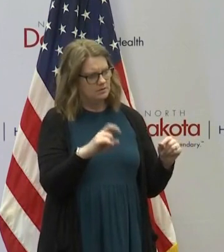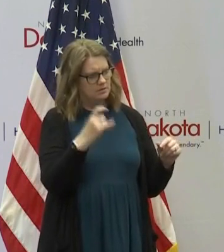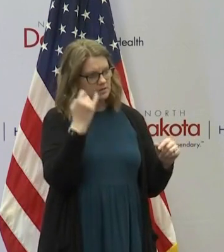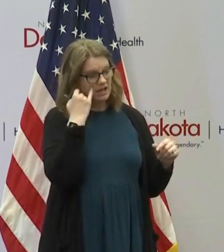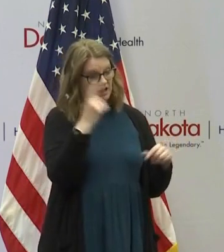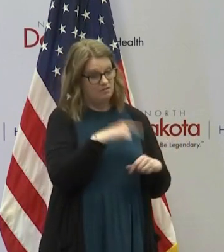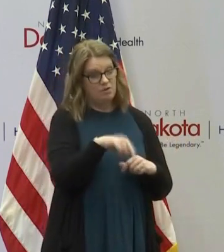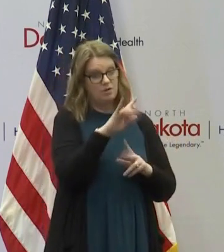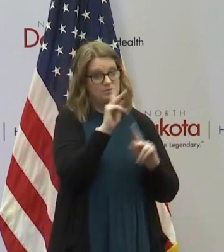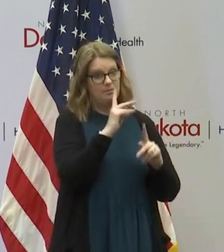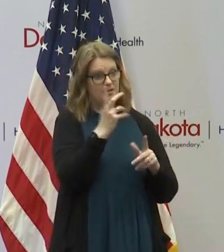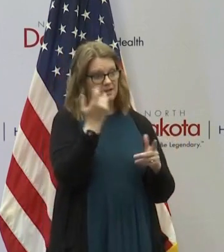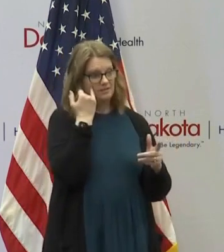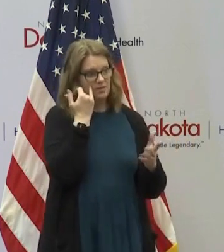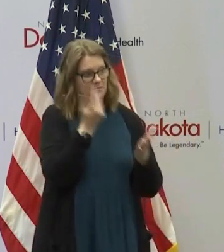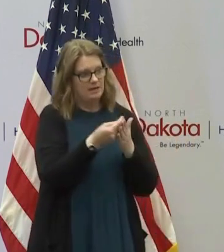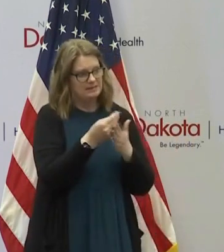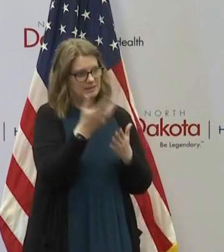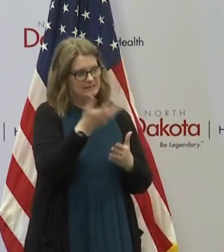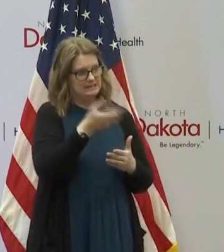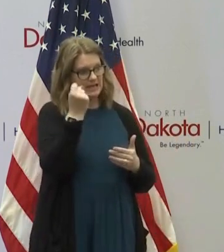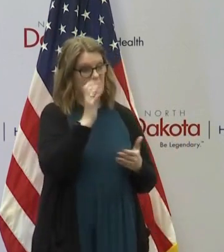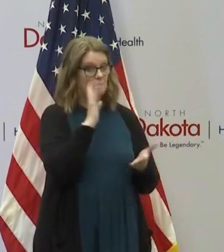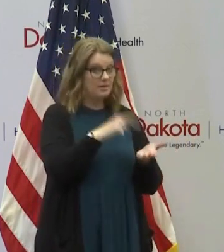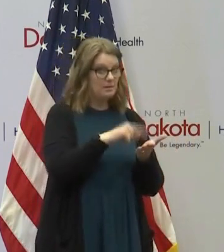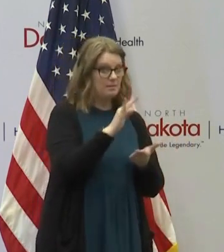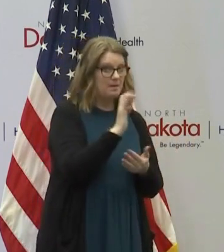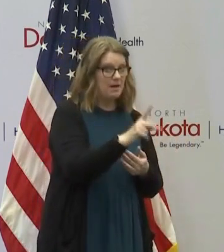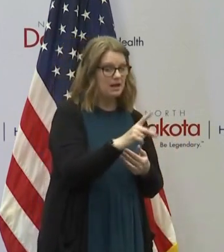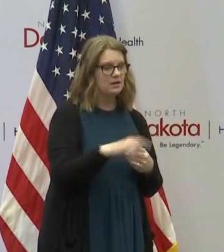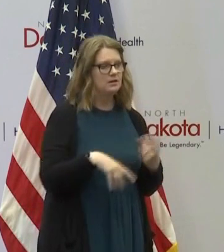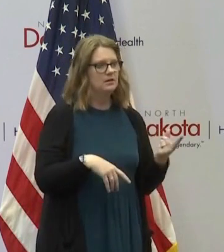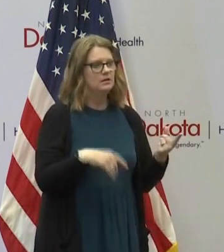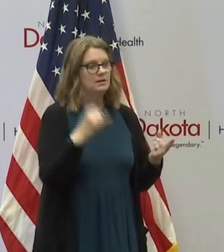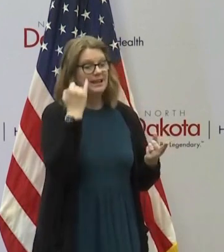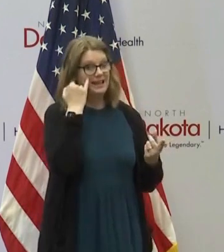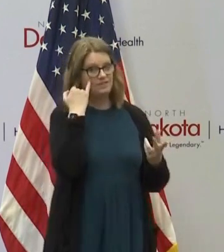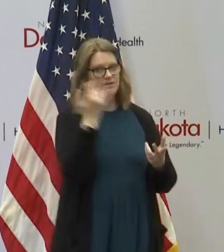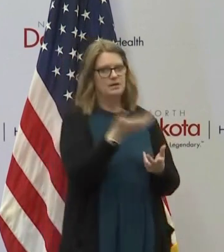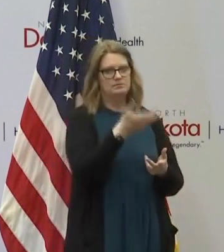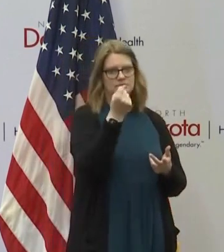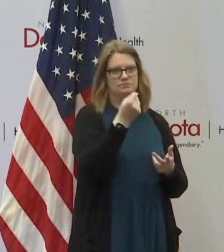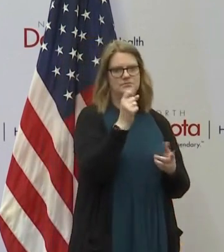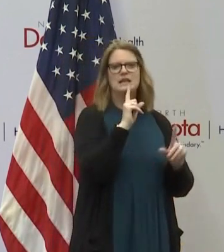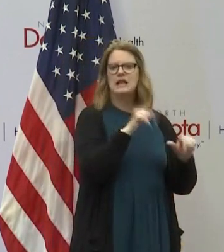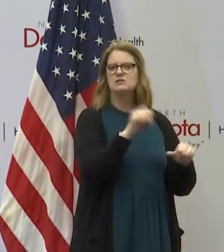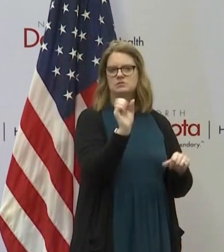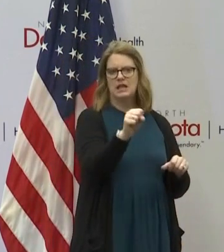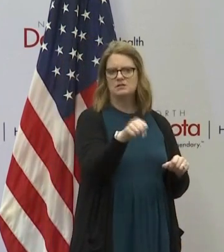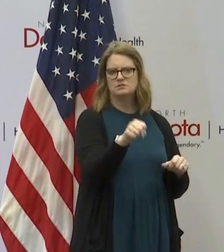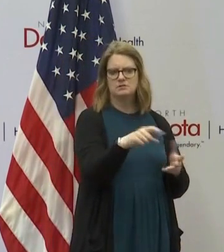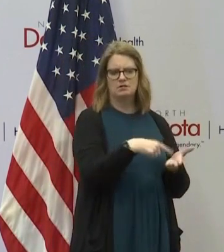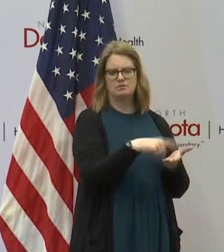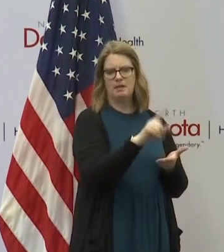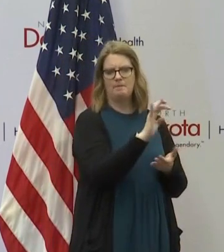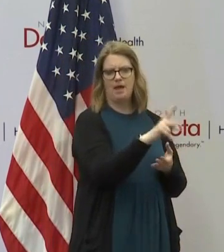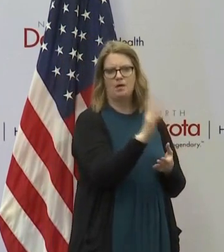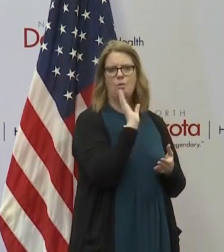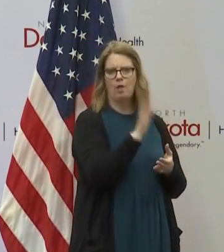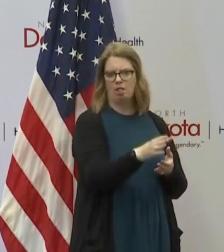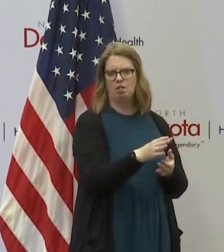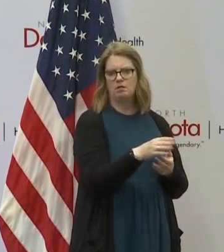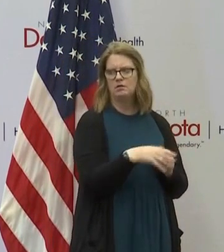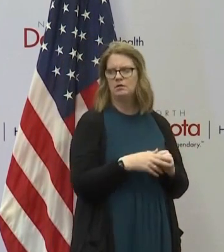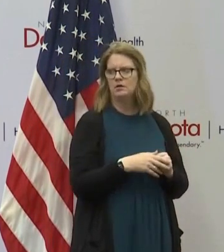affected by that? If they have already been affected, then the answer is yes. But I think